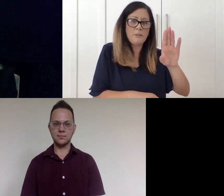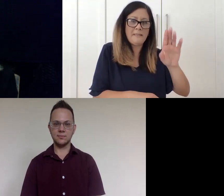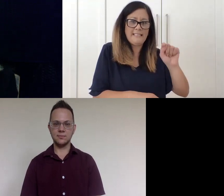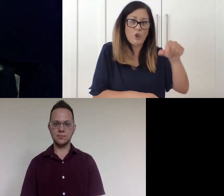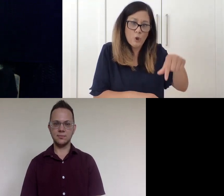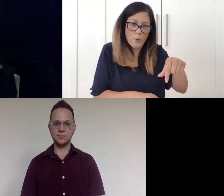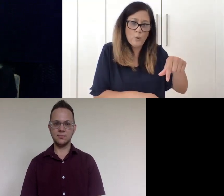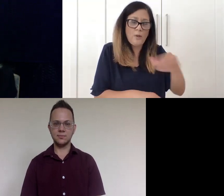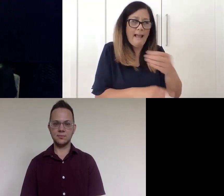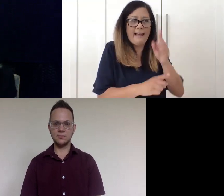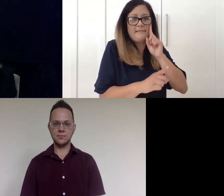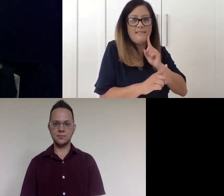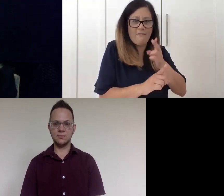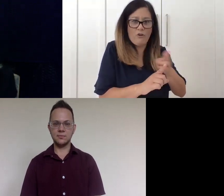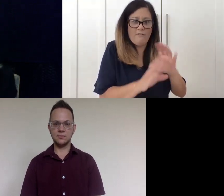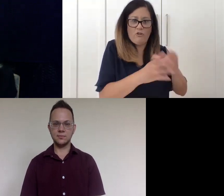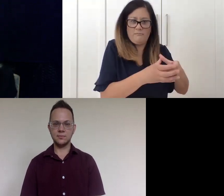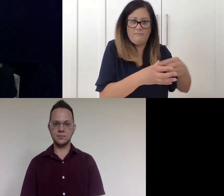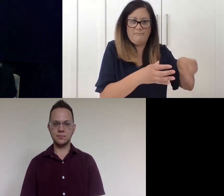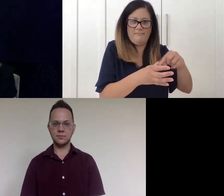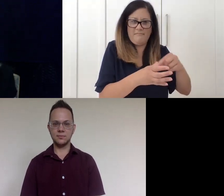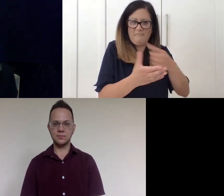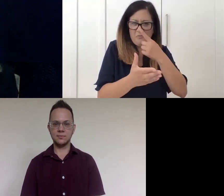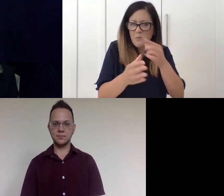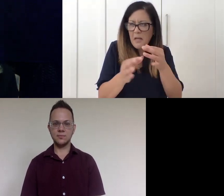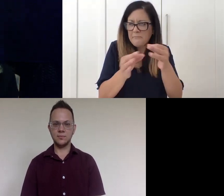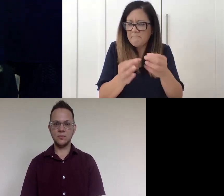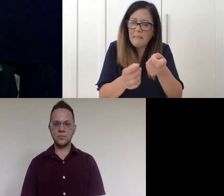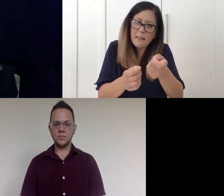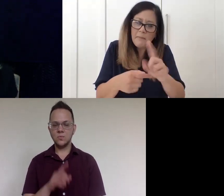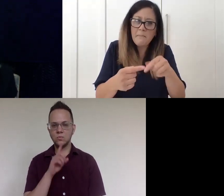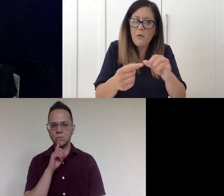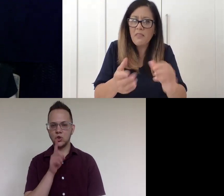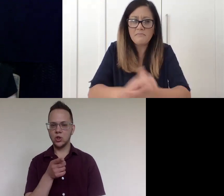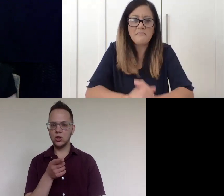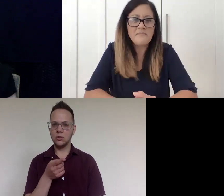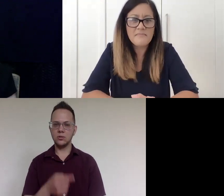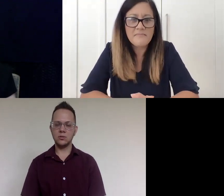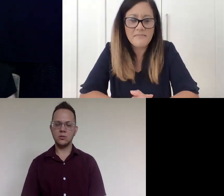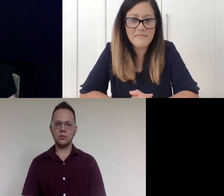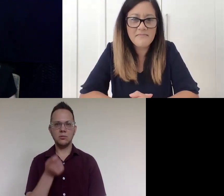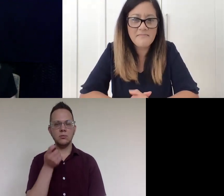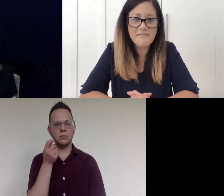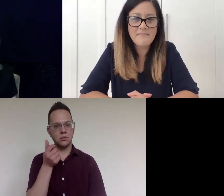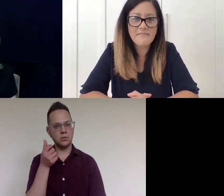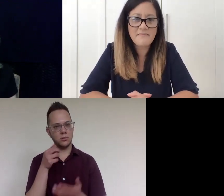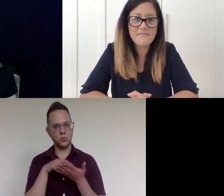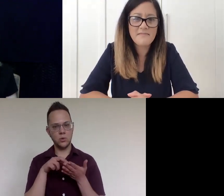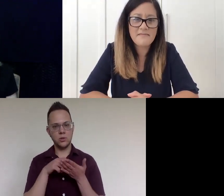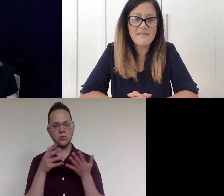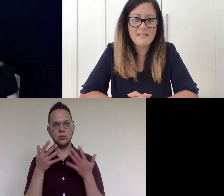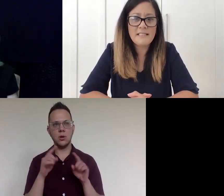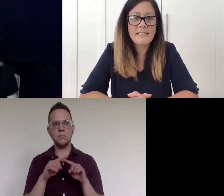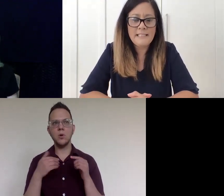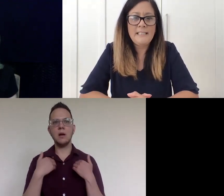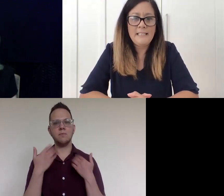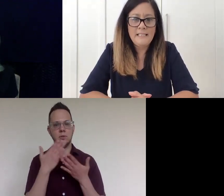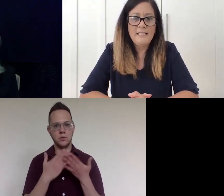hearing people, specifically LGBT deaf and hard of hearing people? Can you talk about that a little bit?